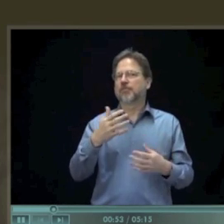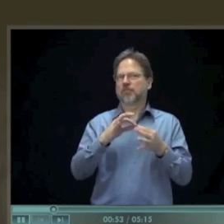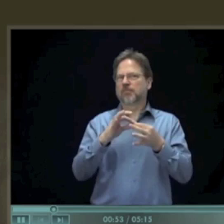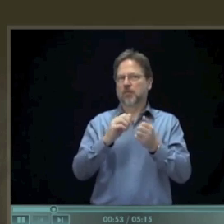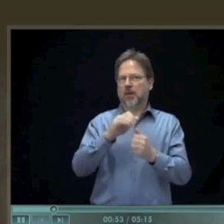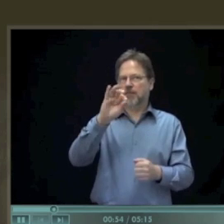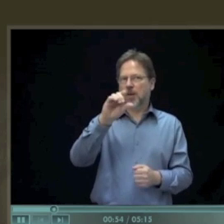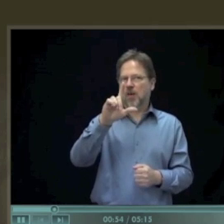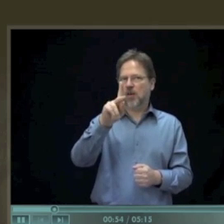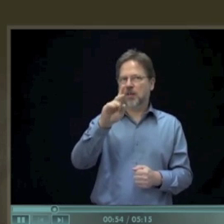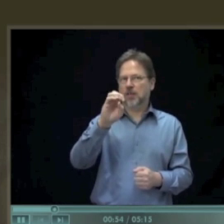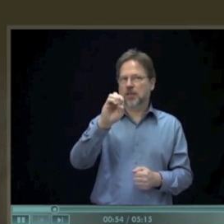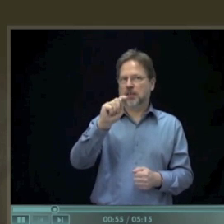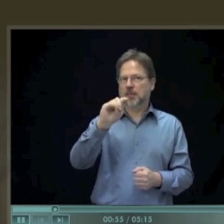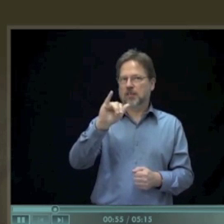etymology.